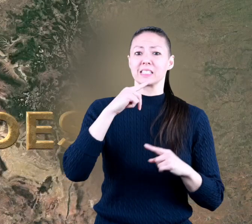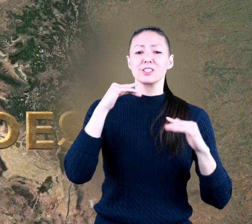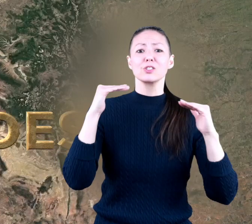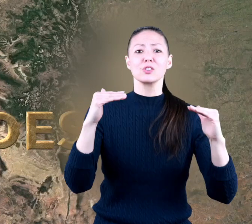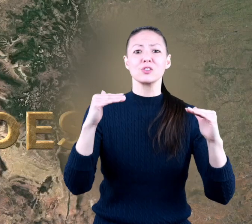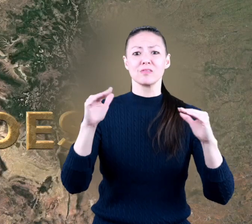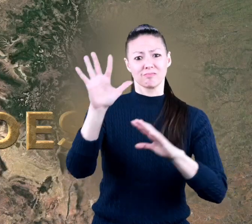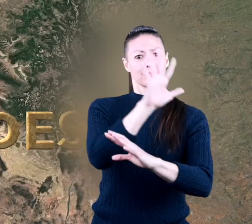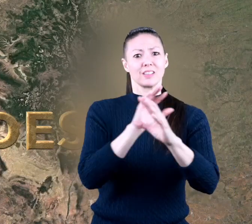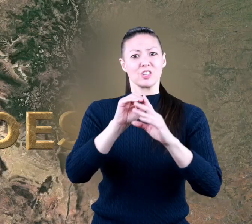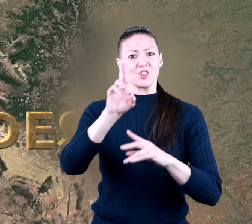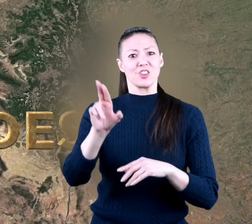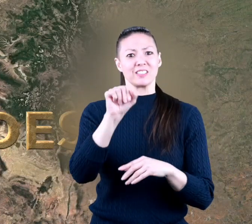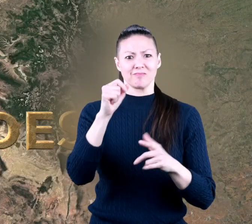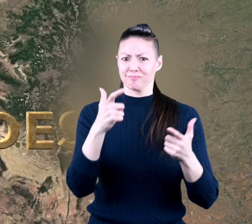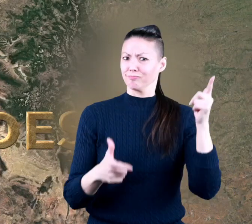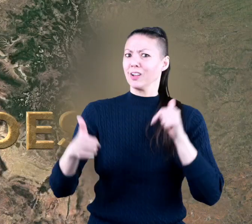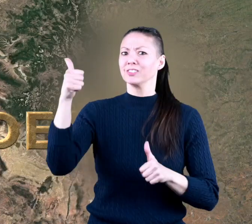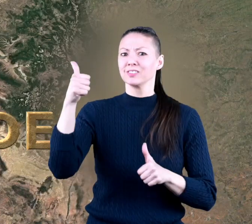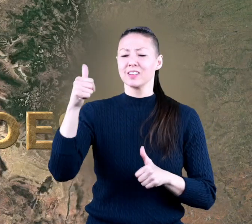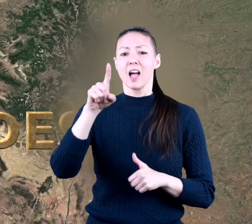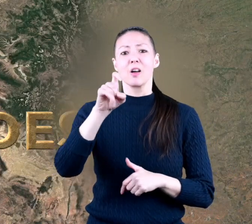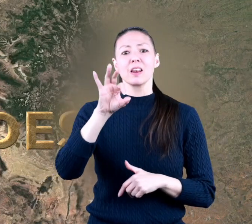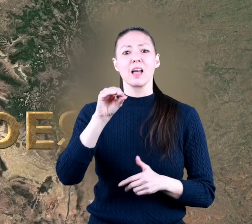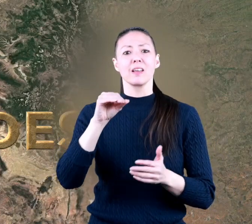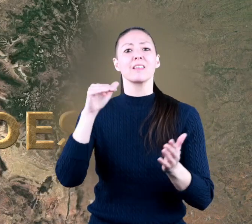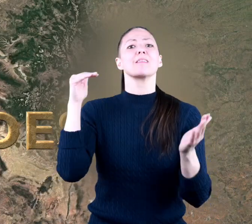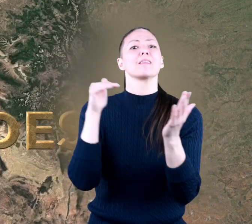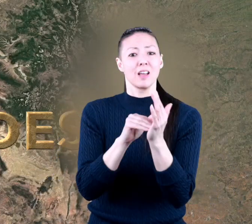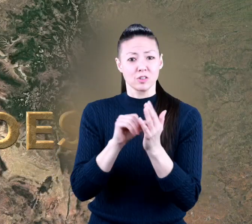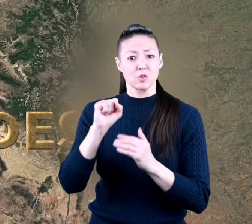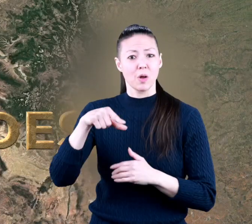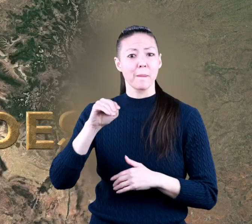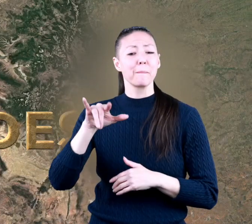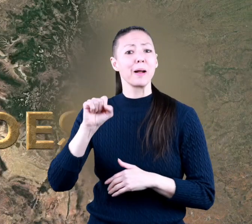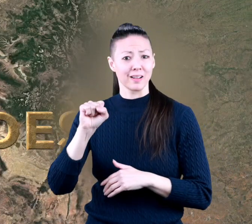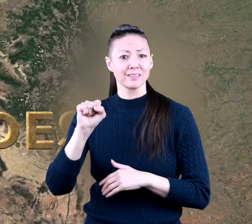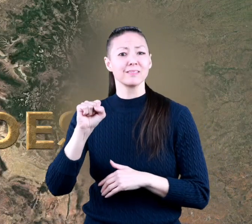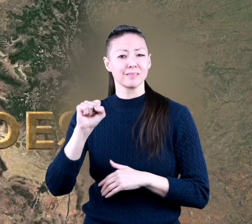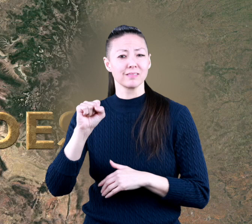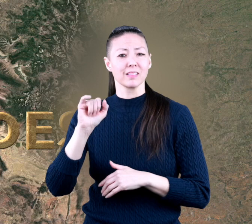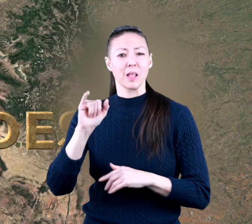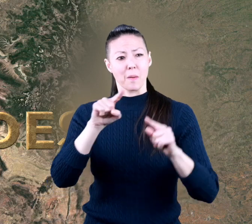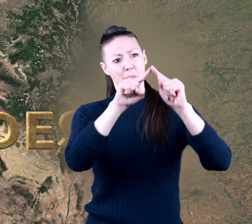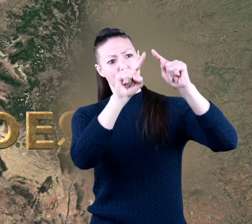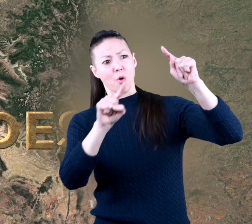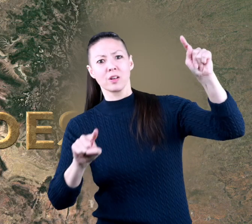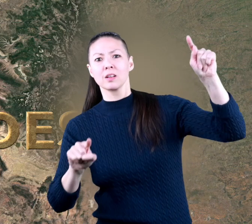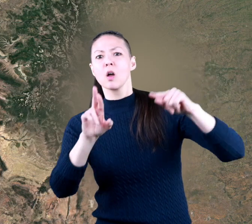Basin Desert is the largest in the U.S. at 190,000 square miles